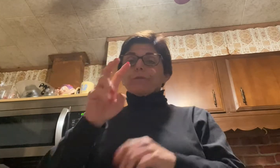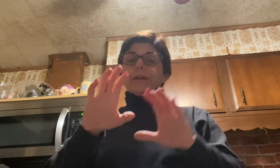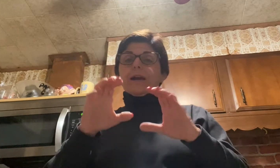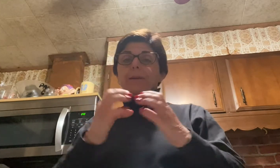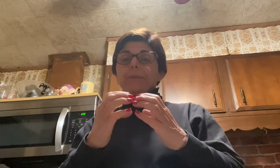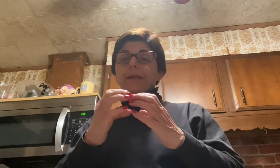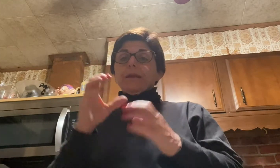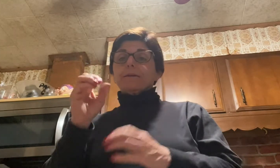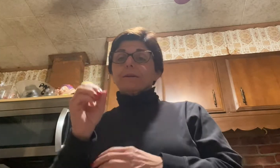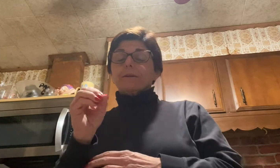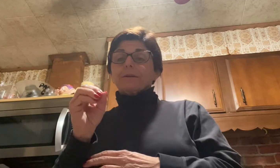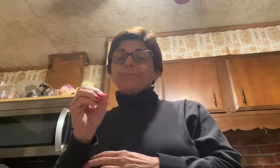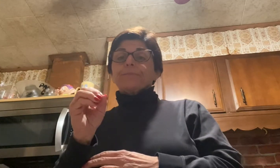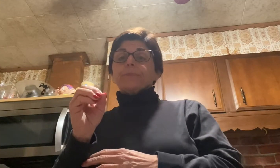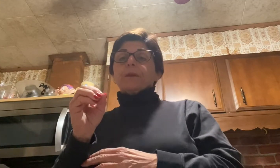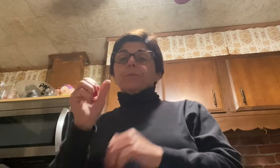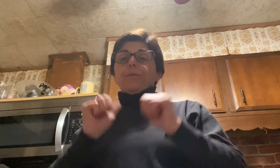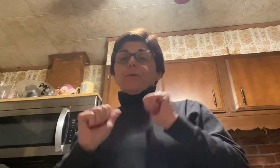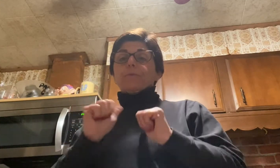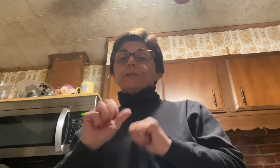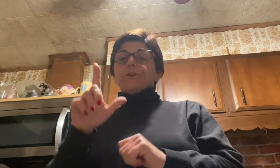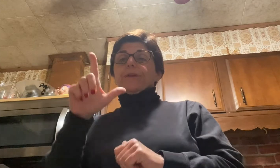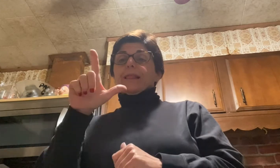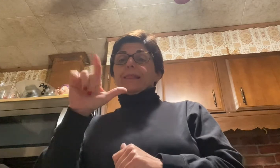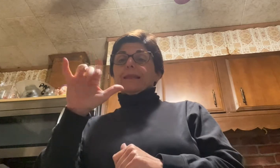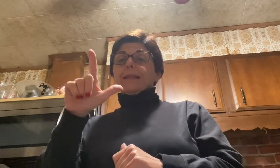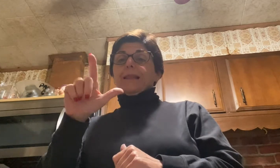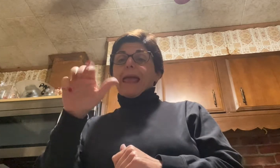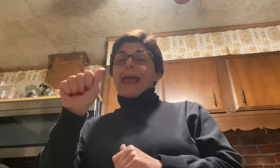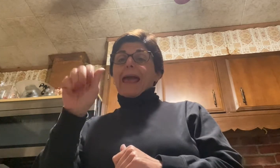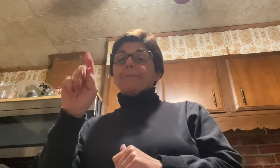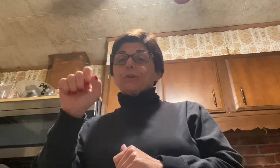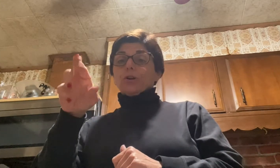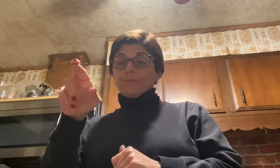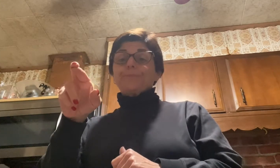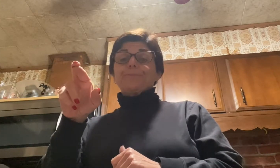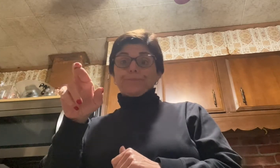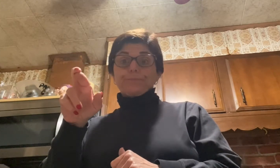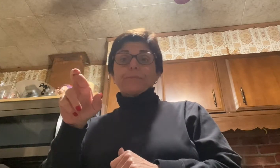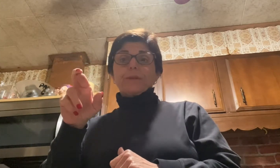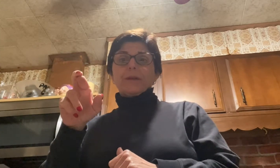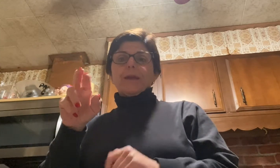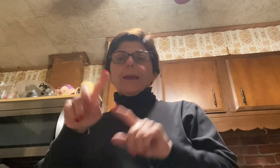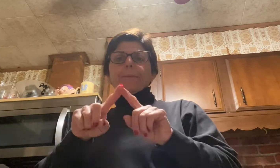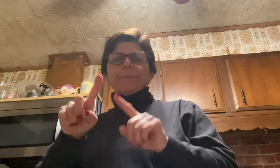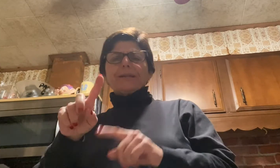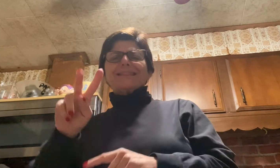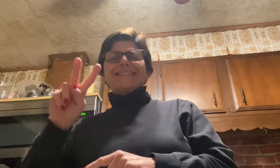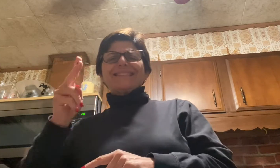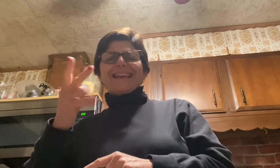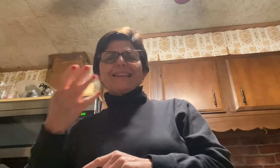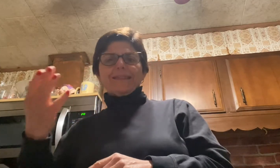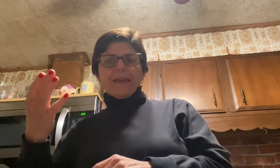company performance of Little Abner. But the second thing,